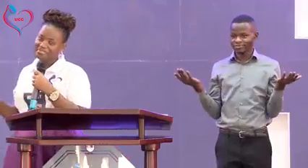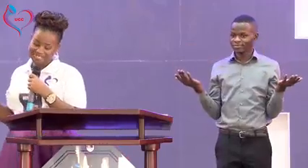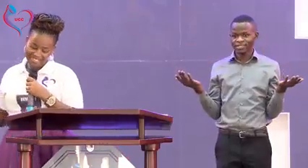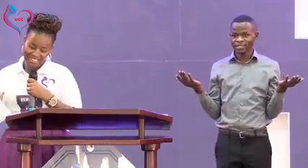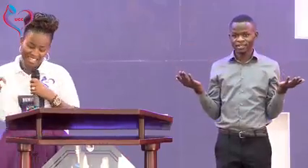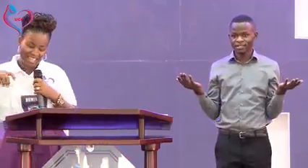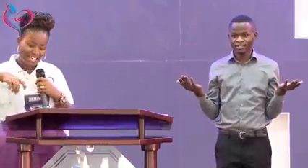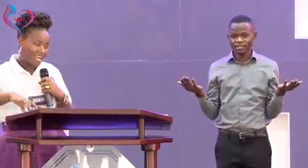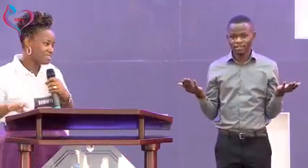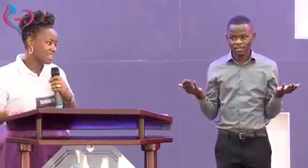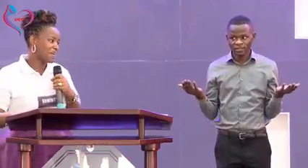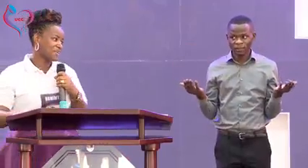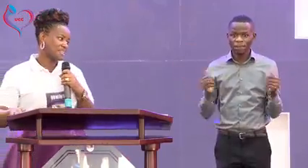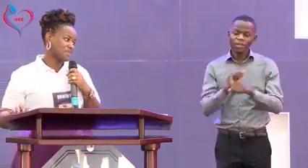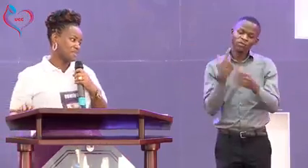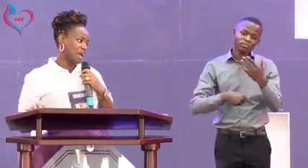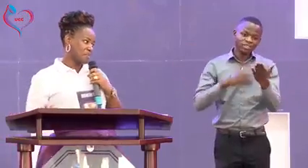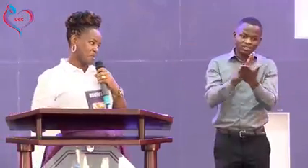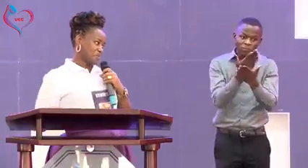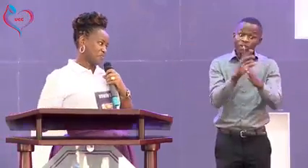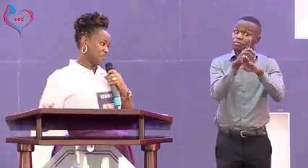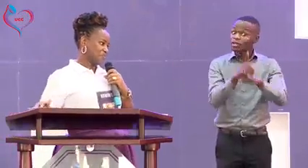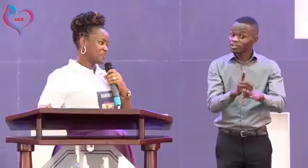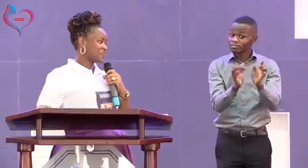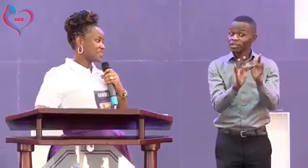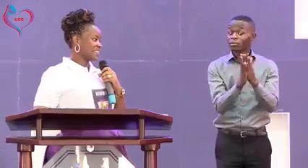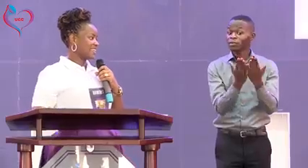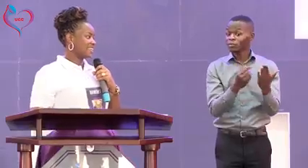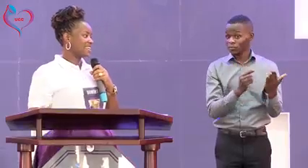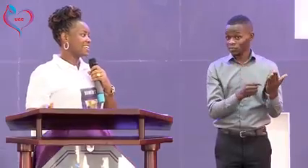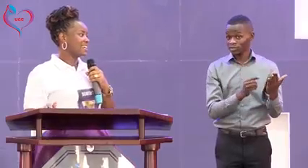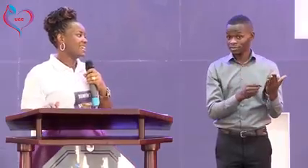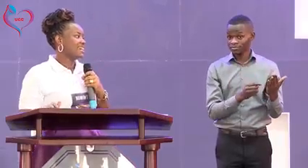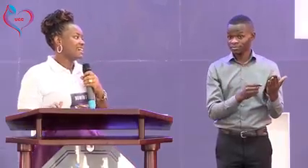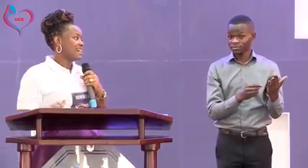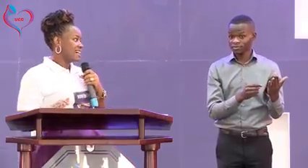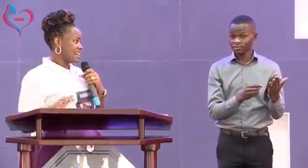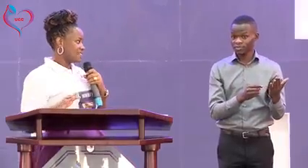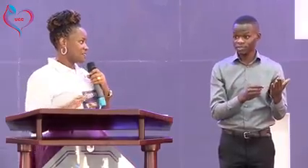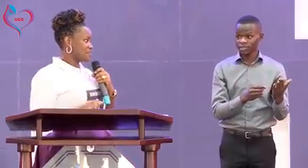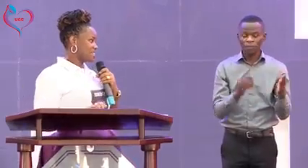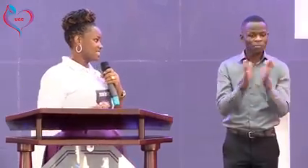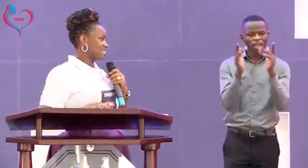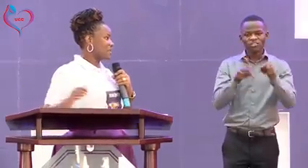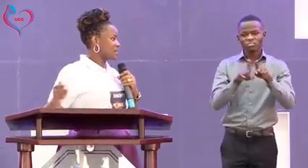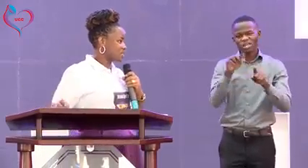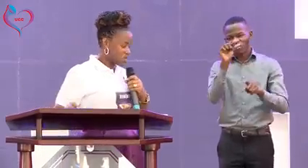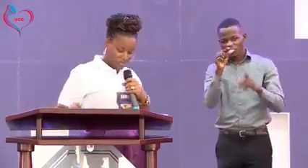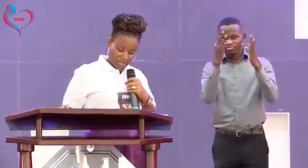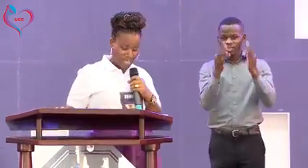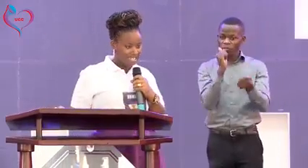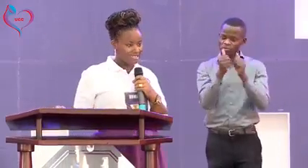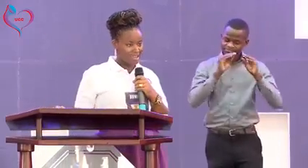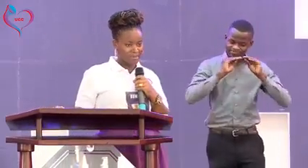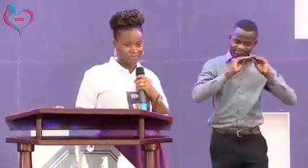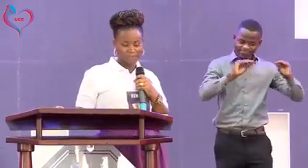kubanga simanyo bannina. I'll share according to the Bible. Ngenda kugabana okusinzira ku byawandikibwa. And a few things that I was taught